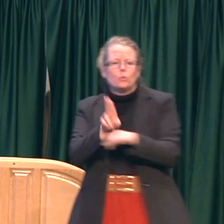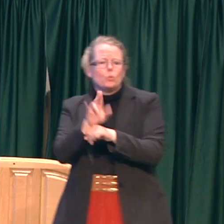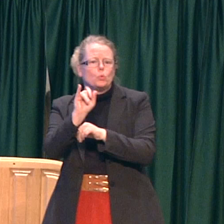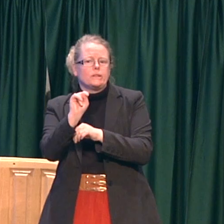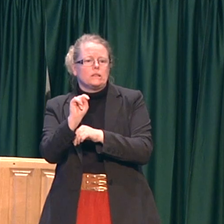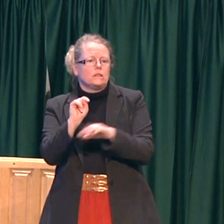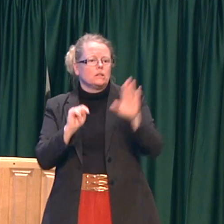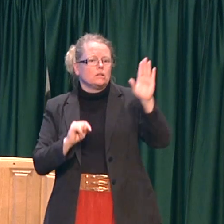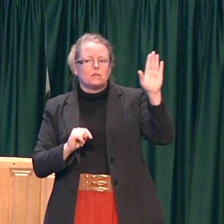How many of you have used it?